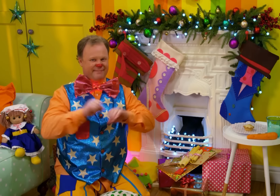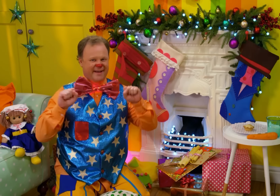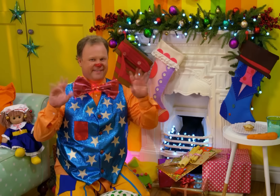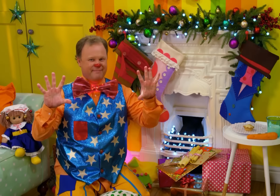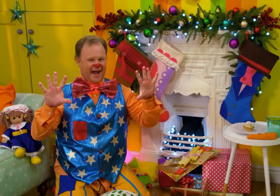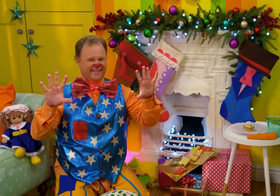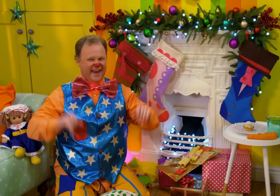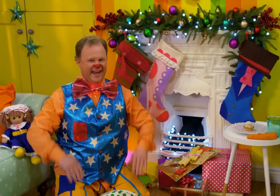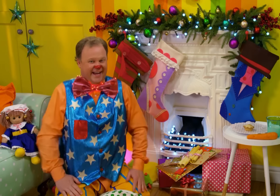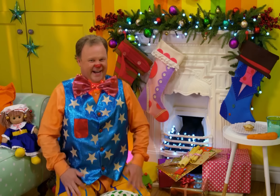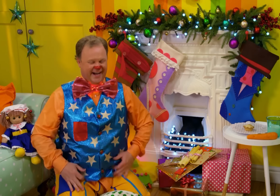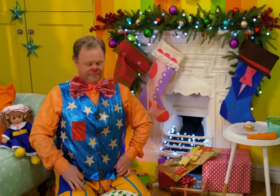Christmas magic.